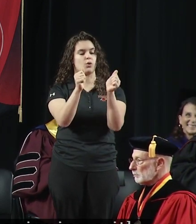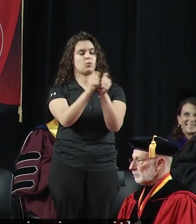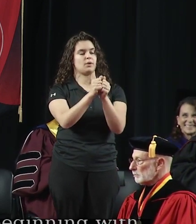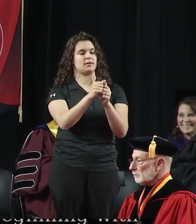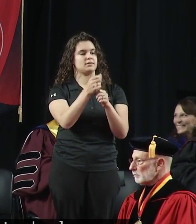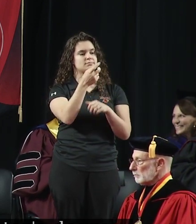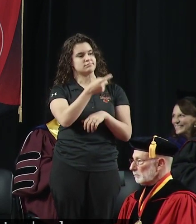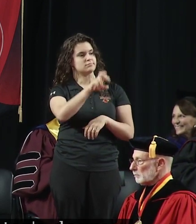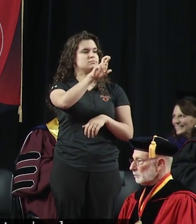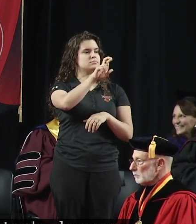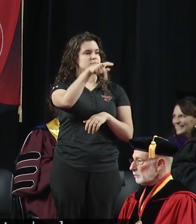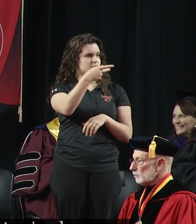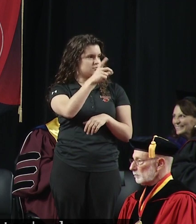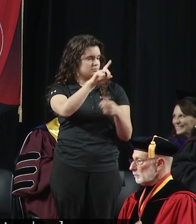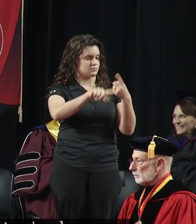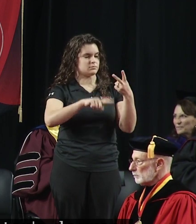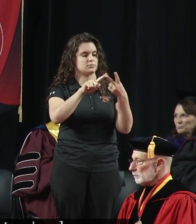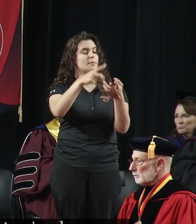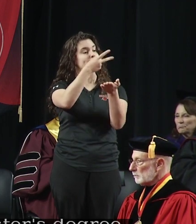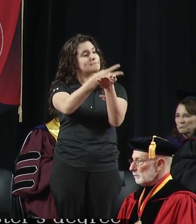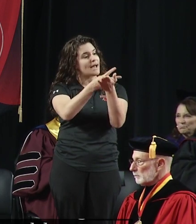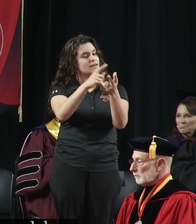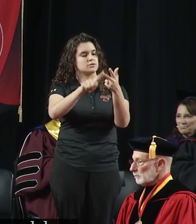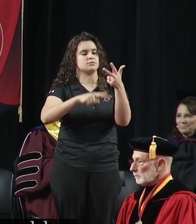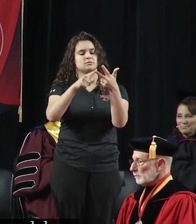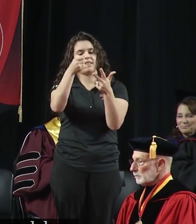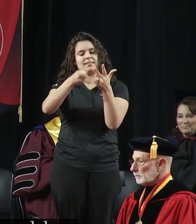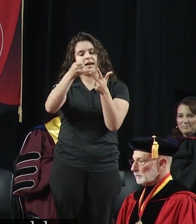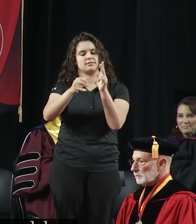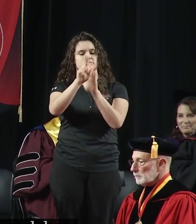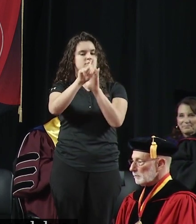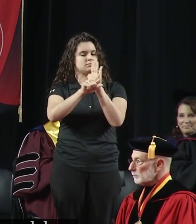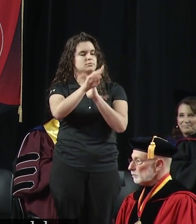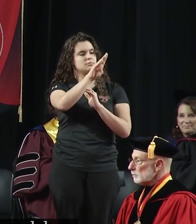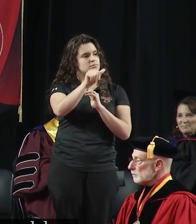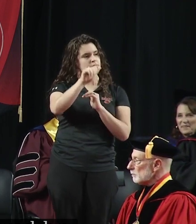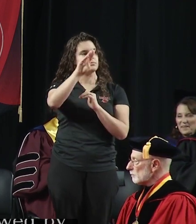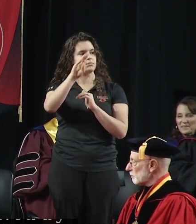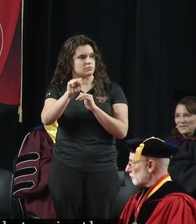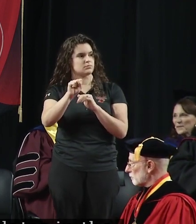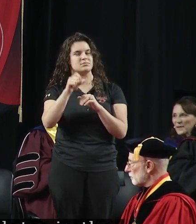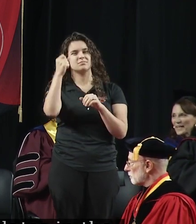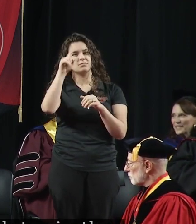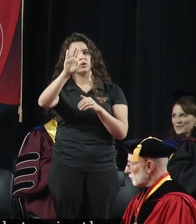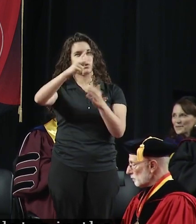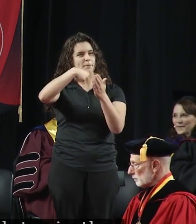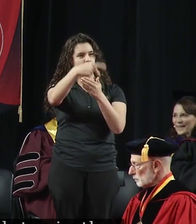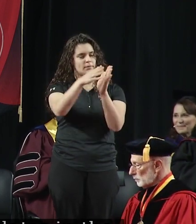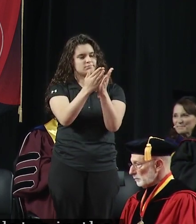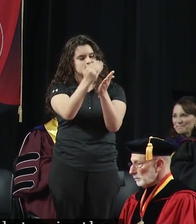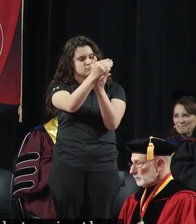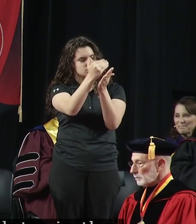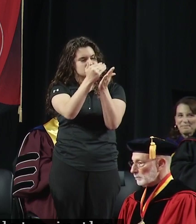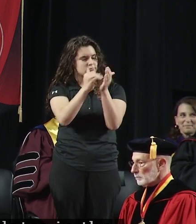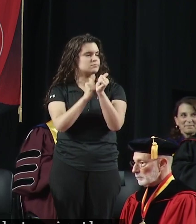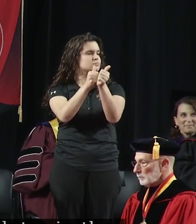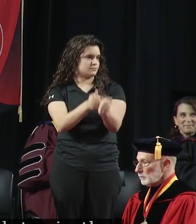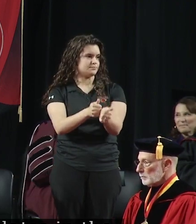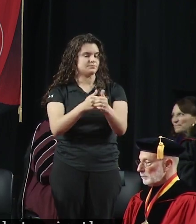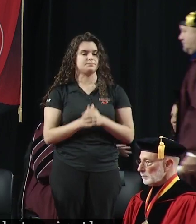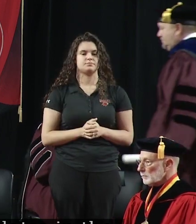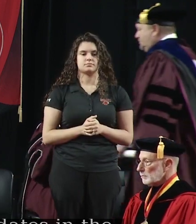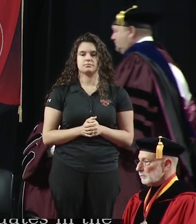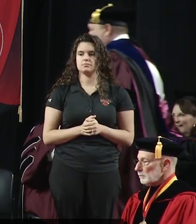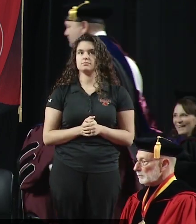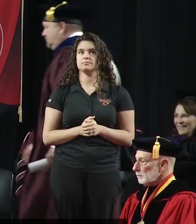degree candidates and followed by baccalaureate candidates in the order published in the program. Dr. Nichols, will